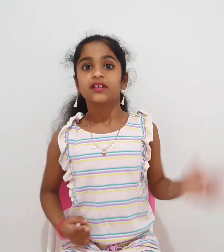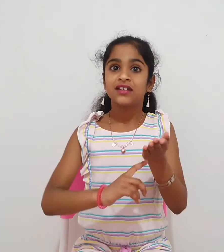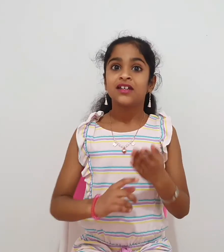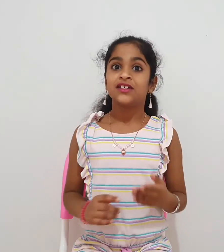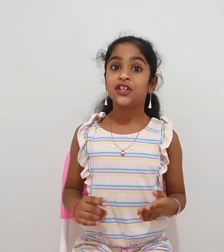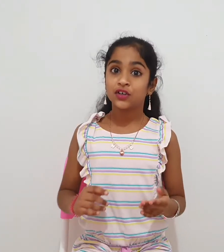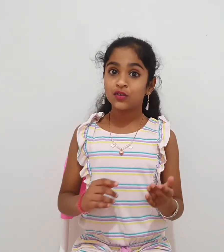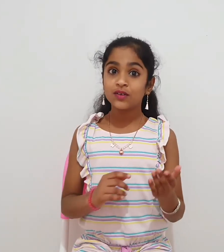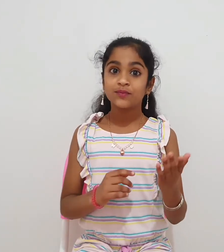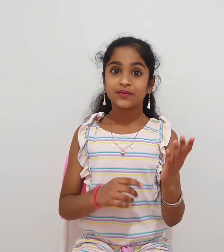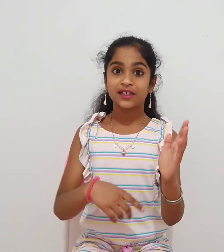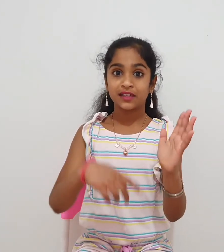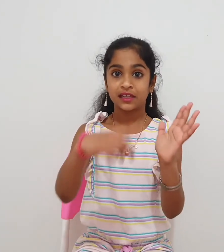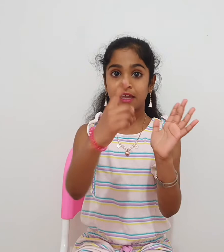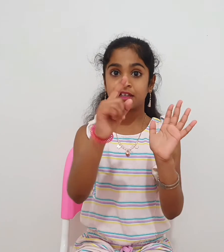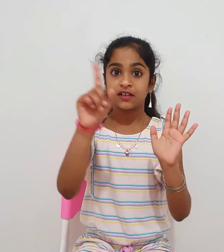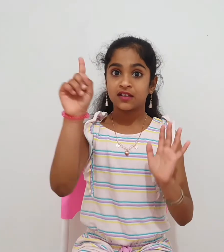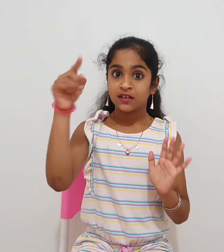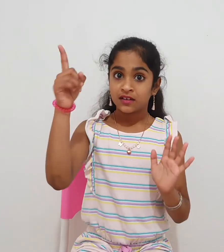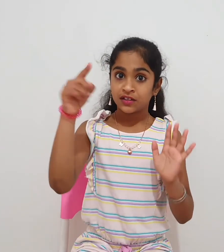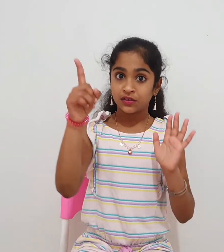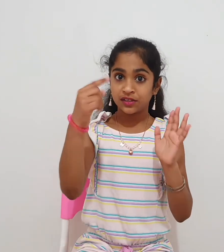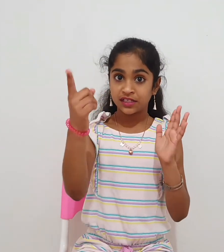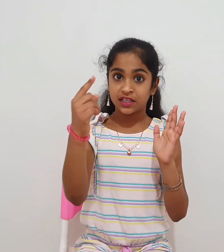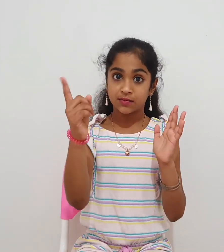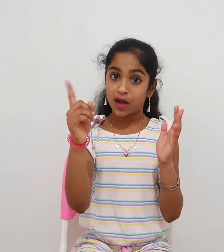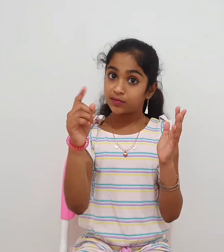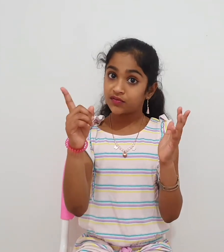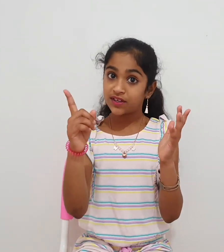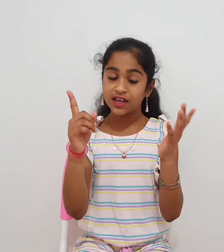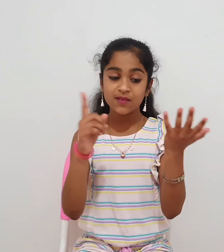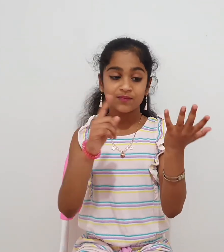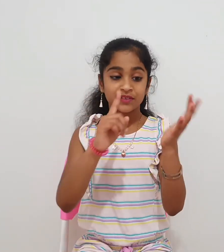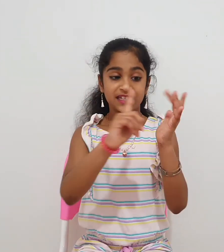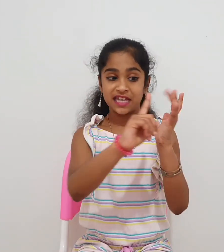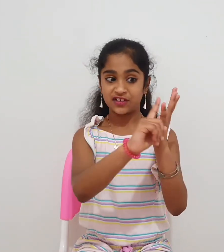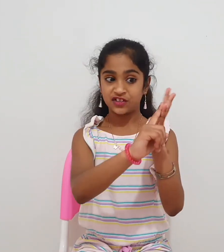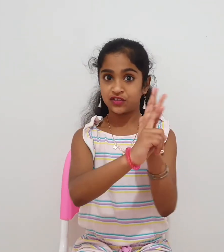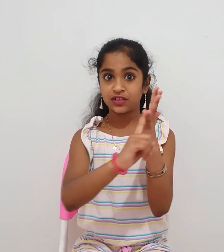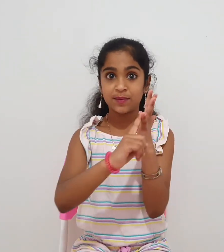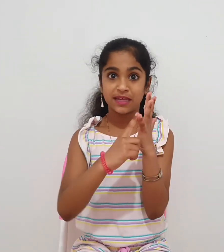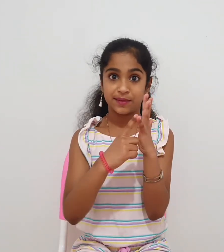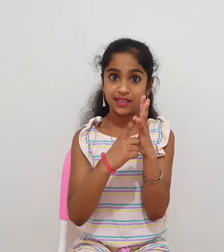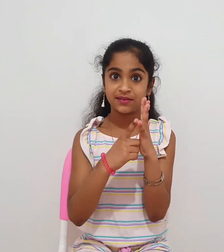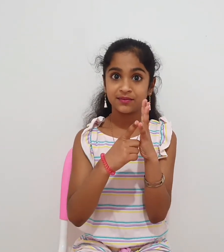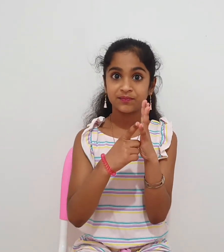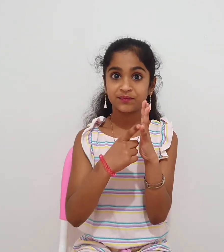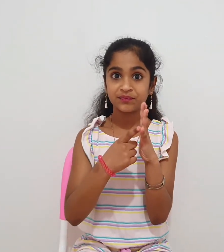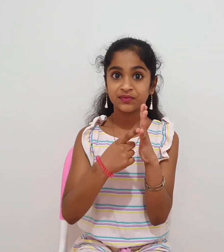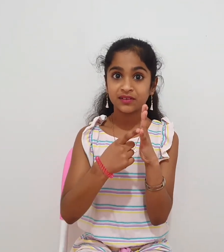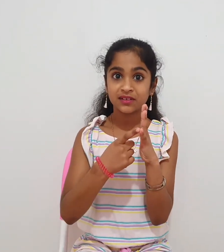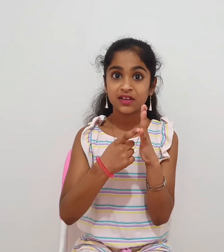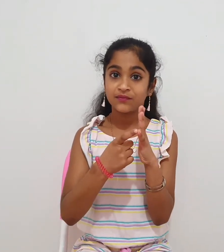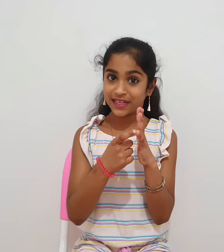U is like, you see this mommy finger? Attach it to the baby. V